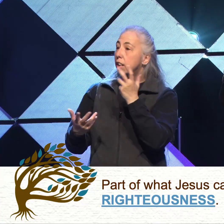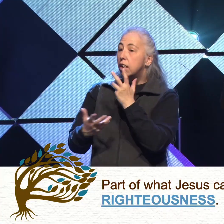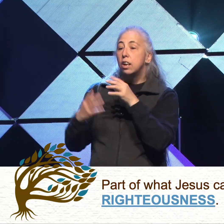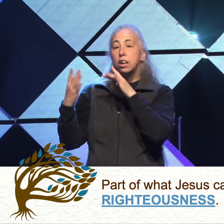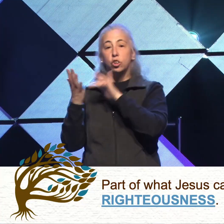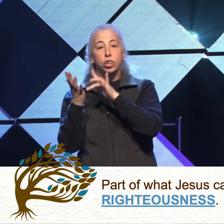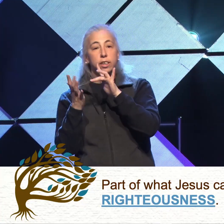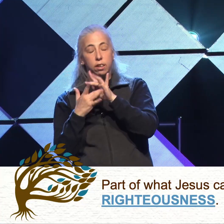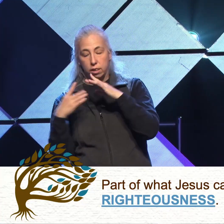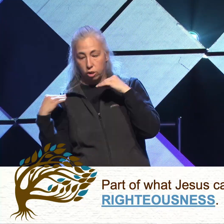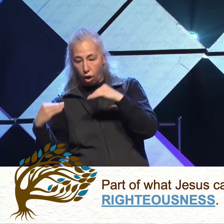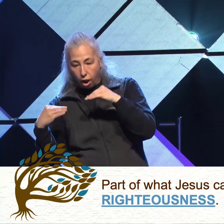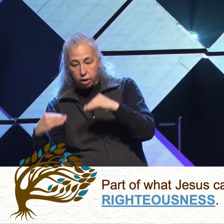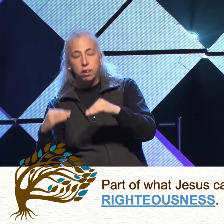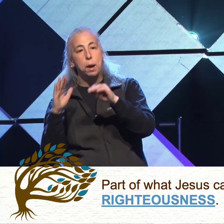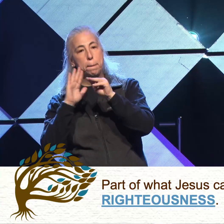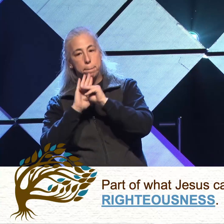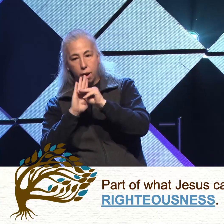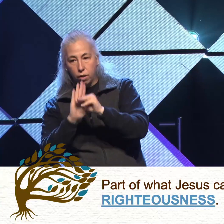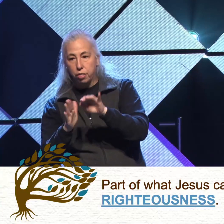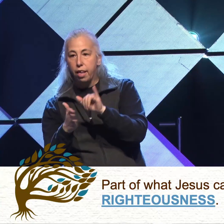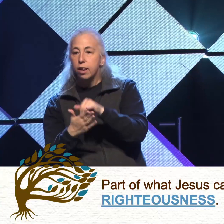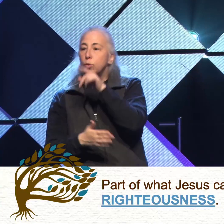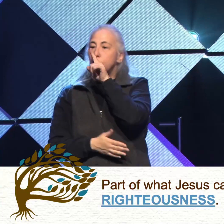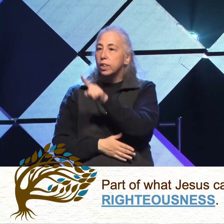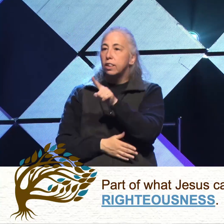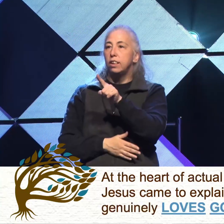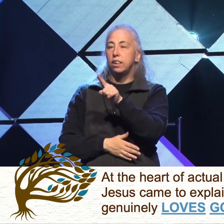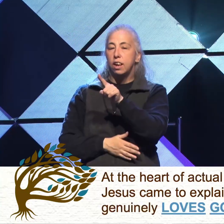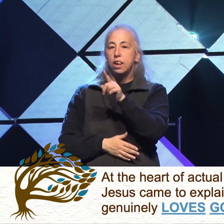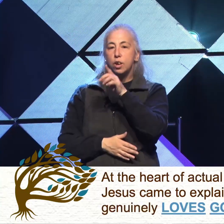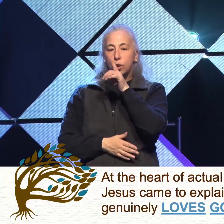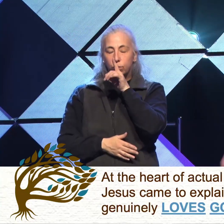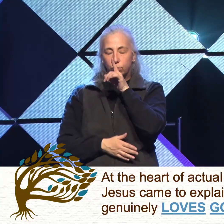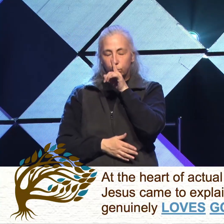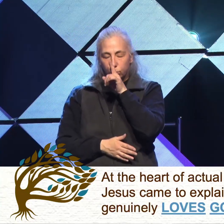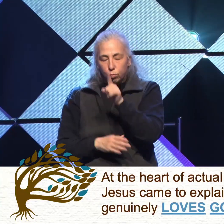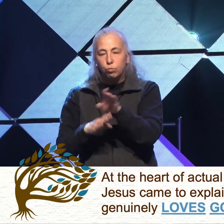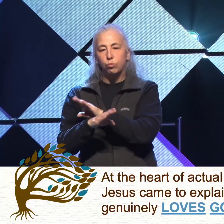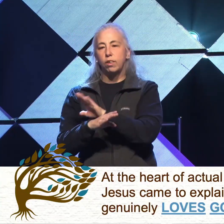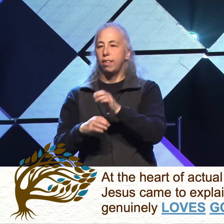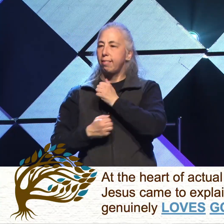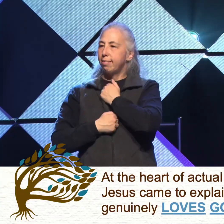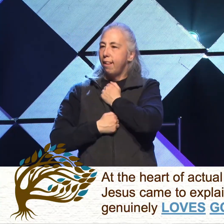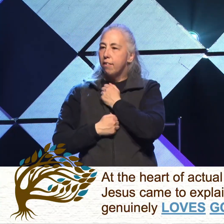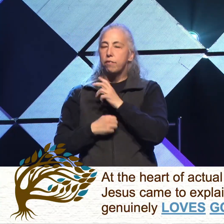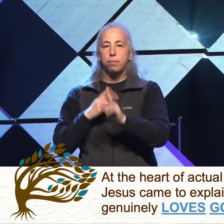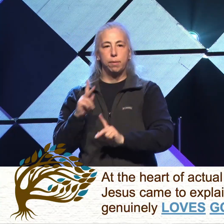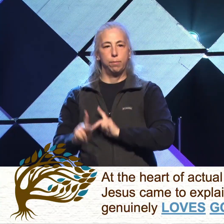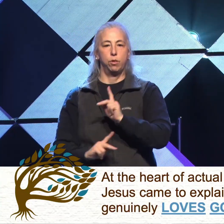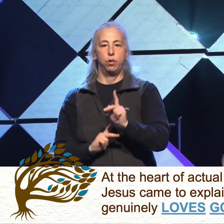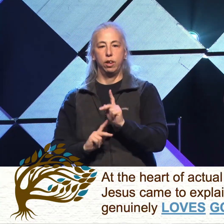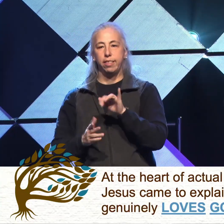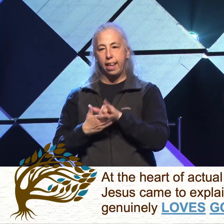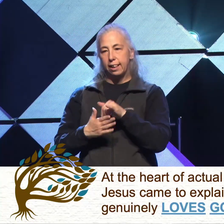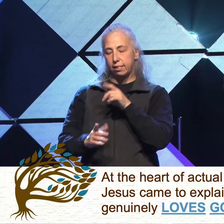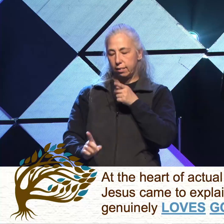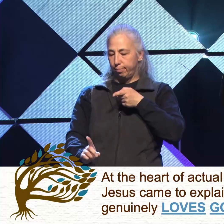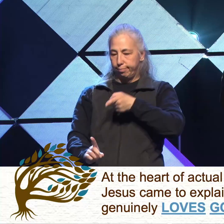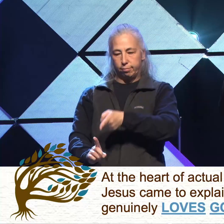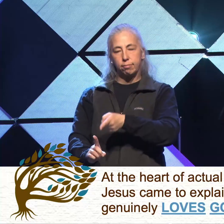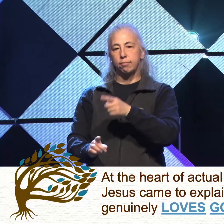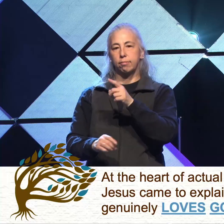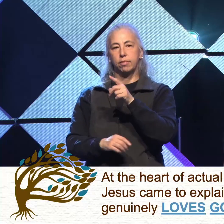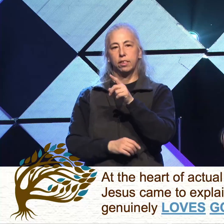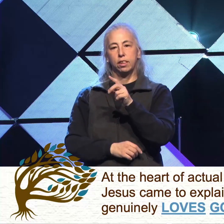heart that genuinely loved God and loved people. That was righteousness. That's the bottom line of righteousness.